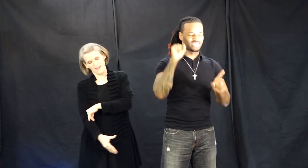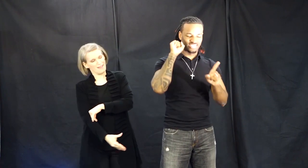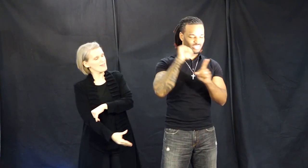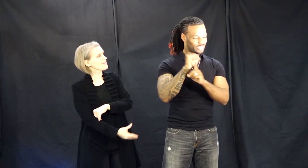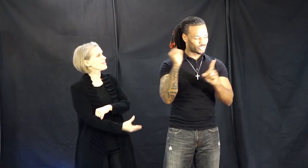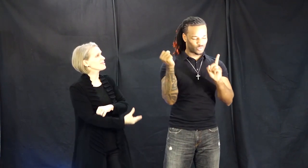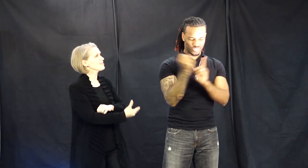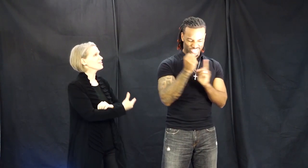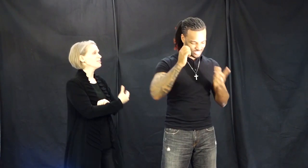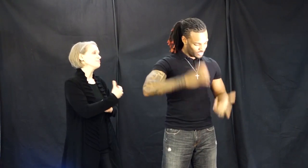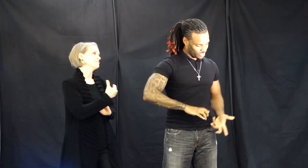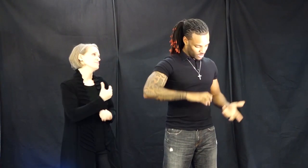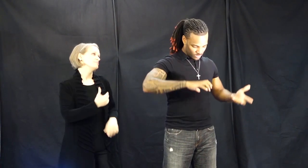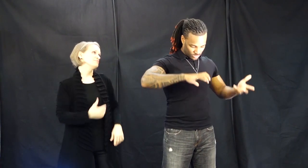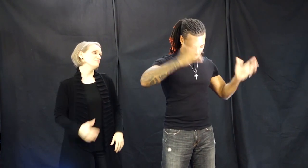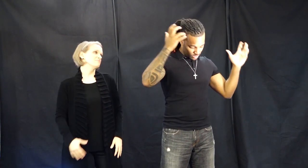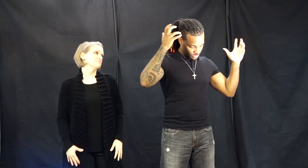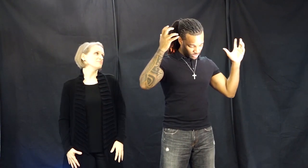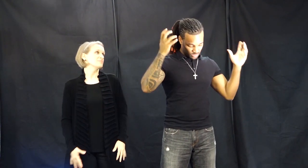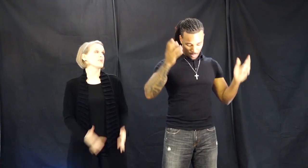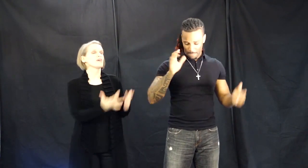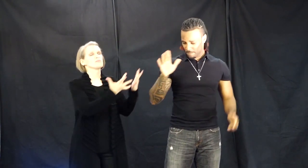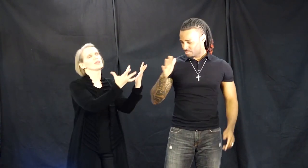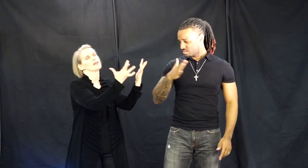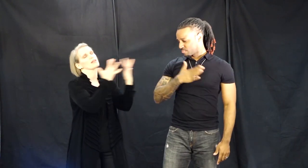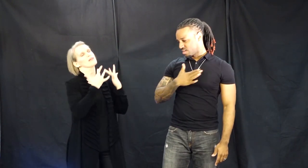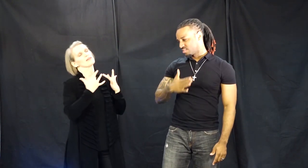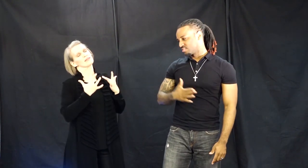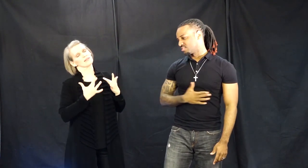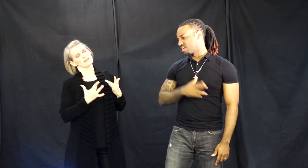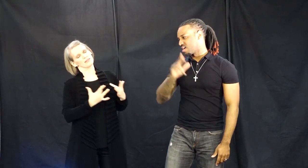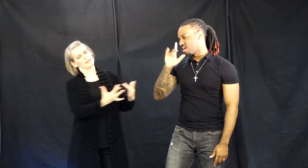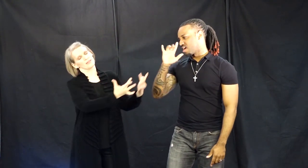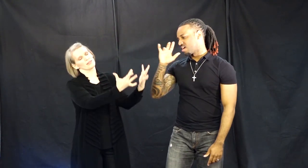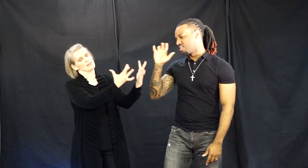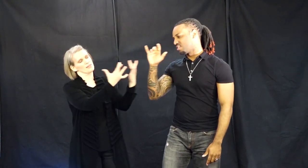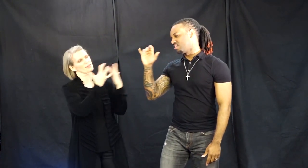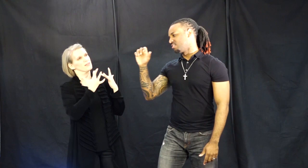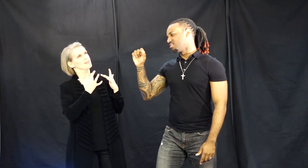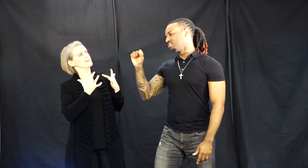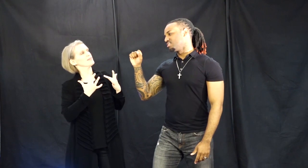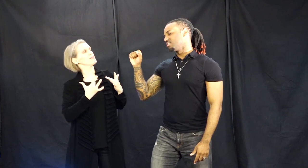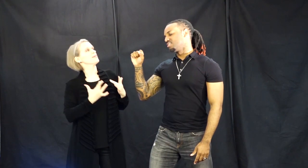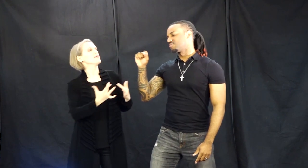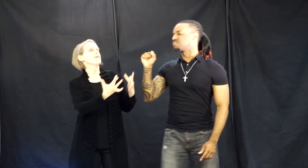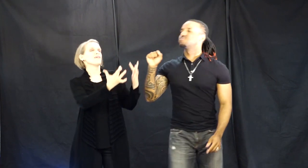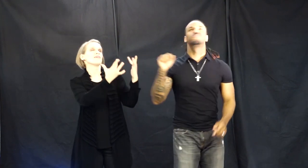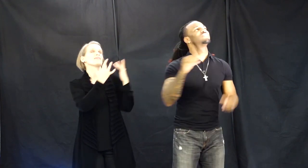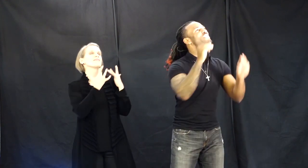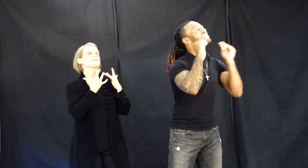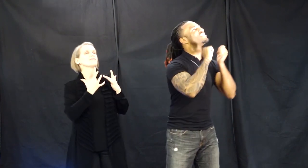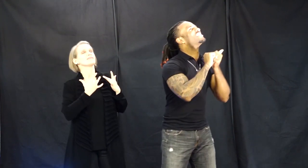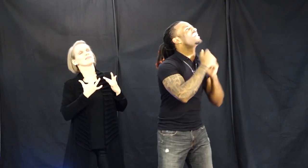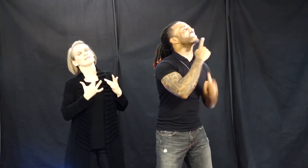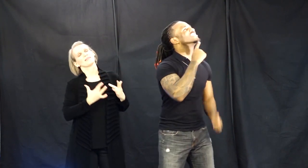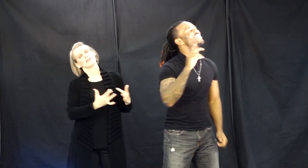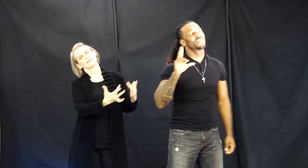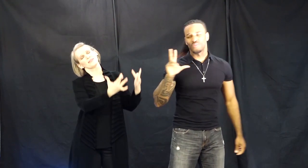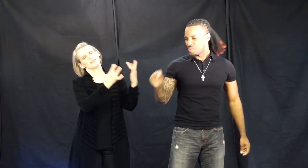the situation's helpless. And her body's screaming, hell yes. Lord, show me how to say no